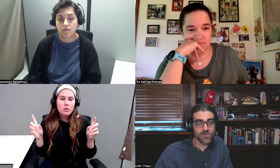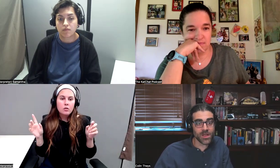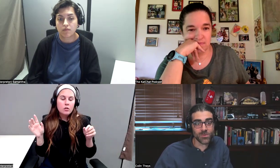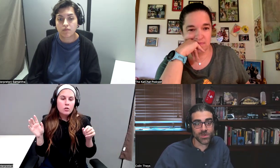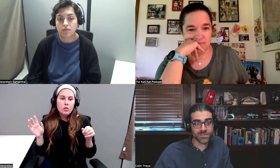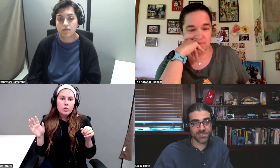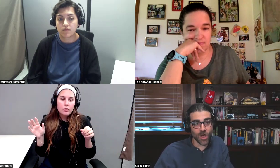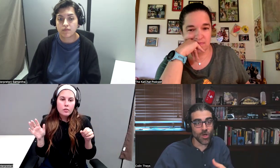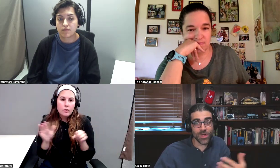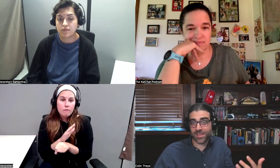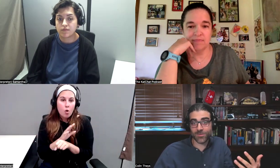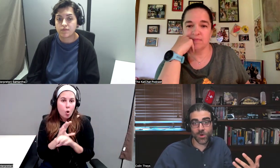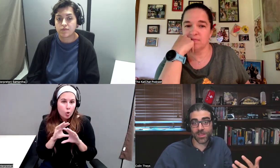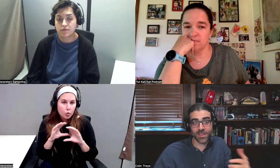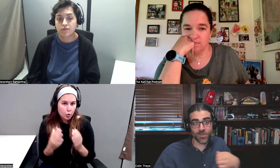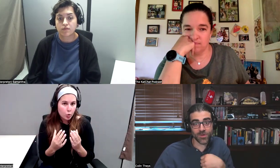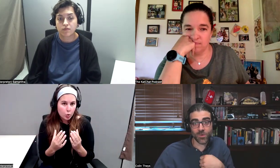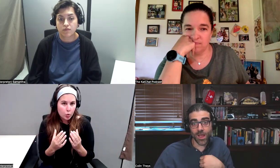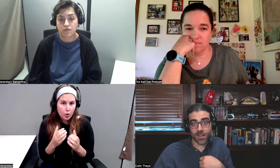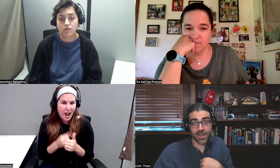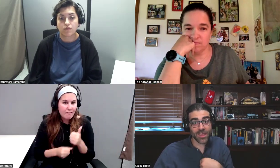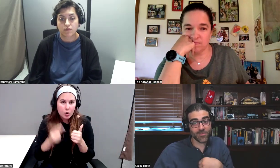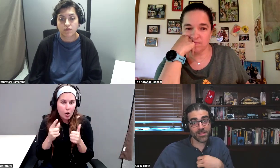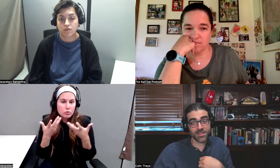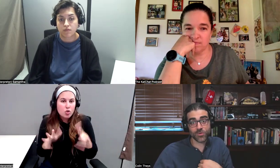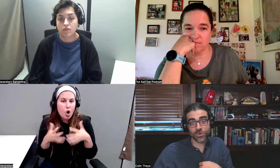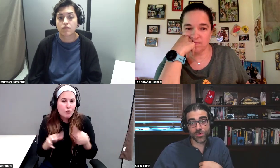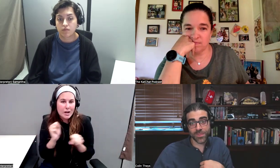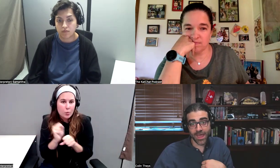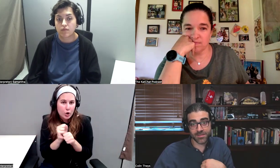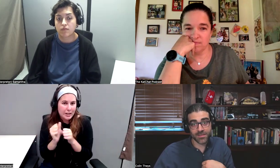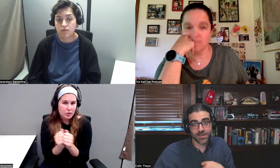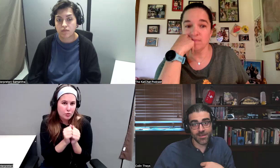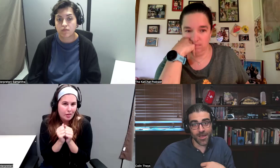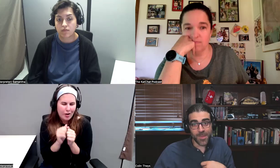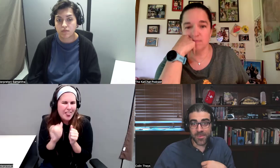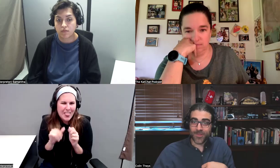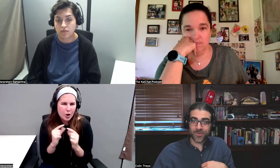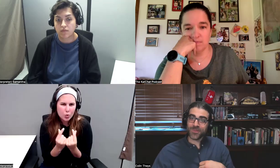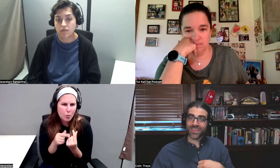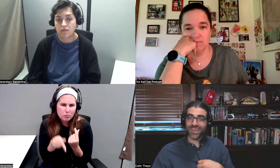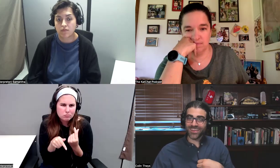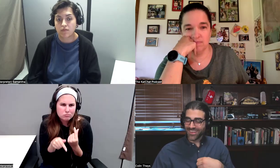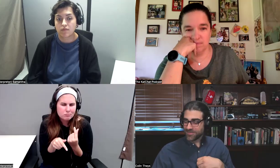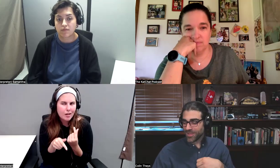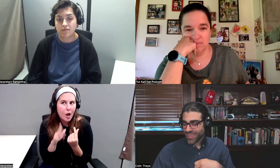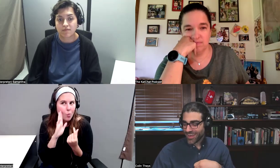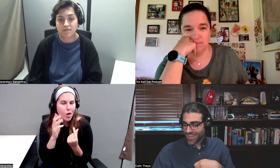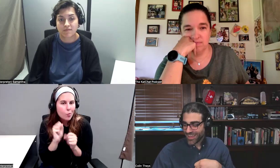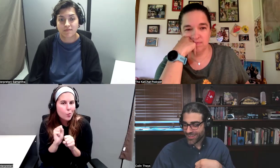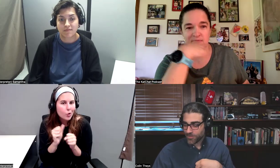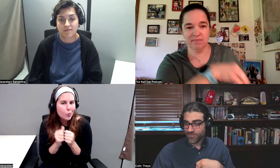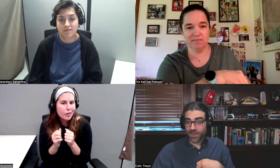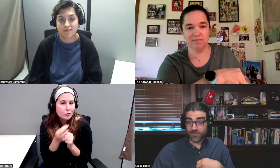So everybody was already working together very well. And frankly, it's a crew that I'm about to work with again, but